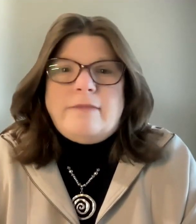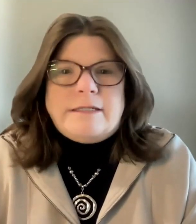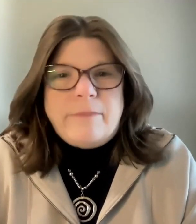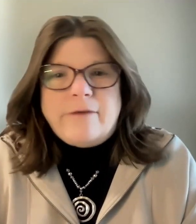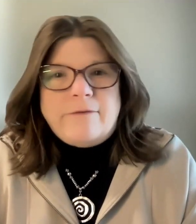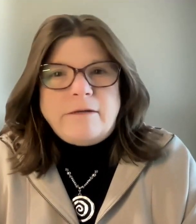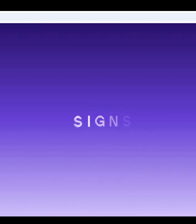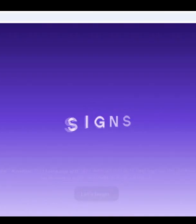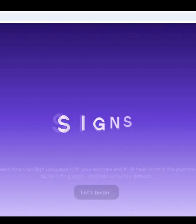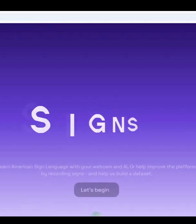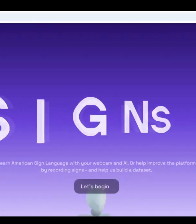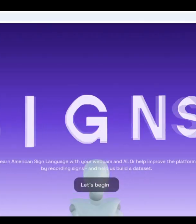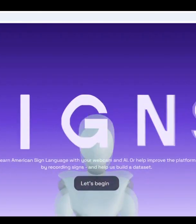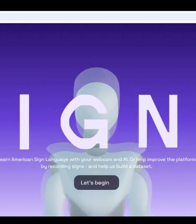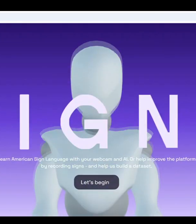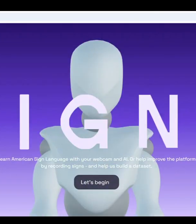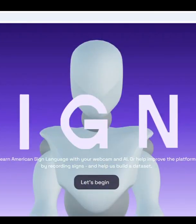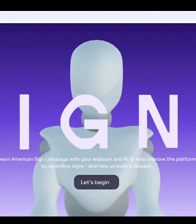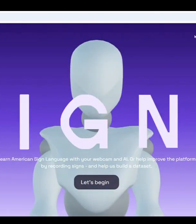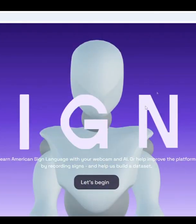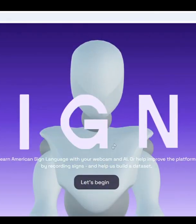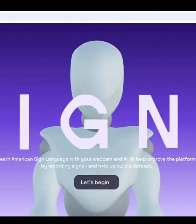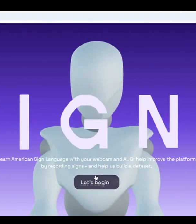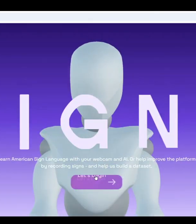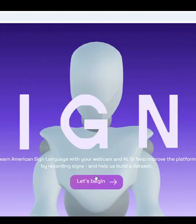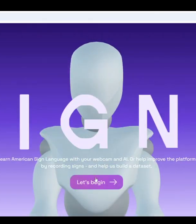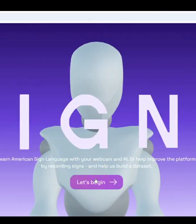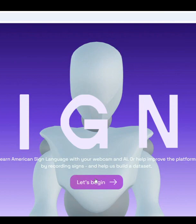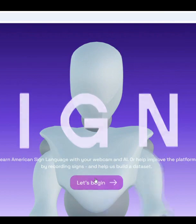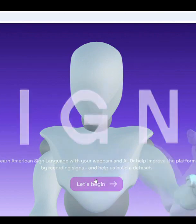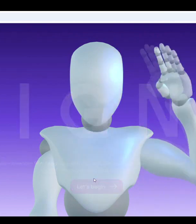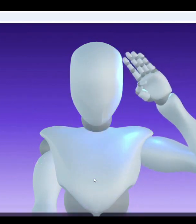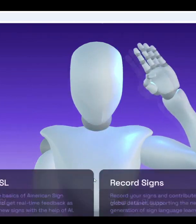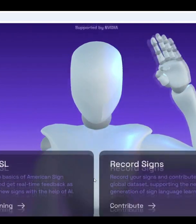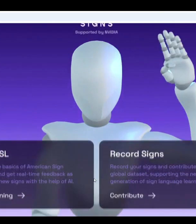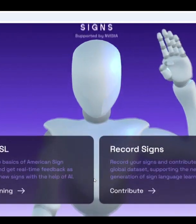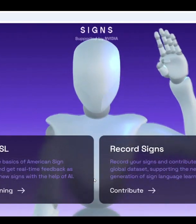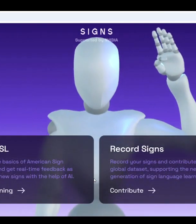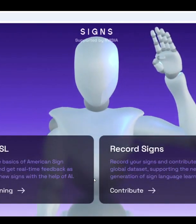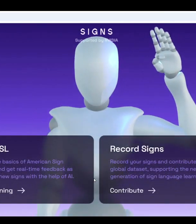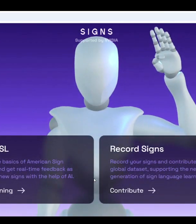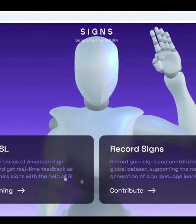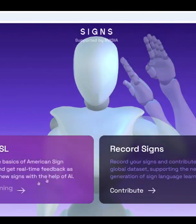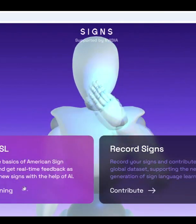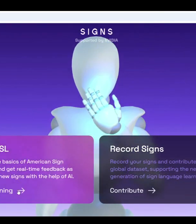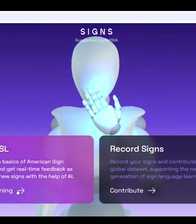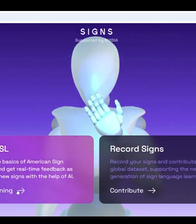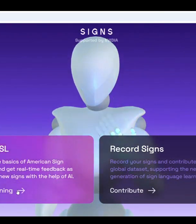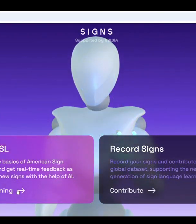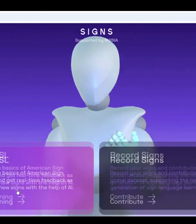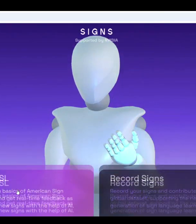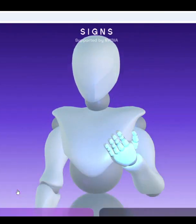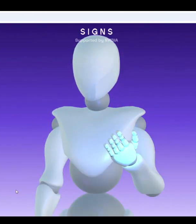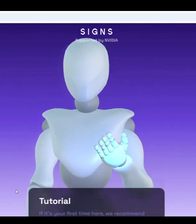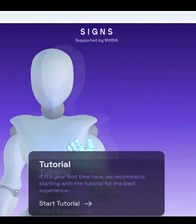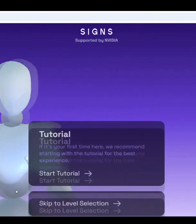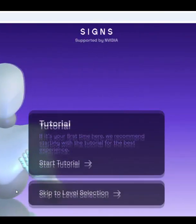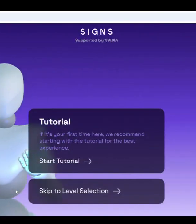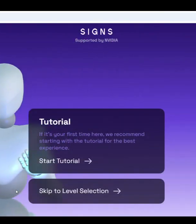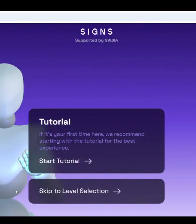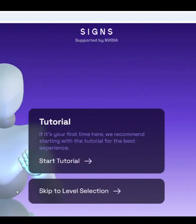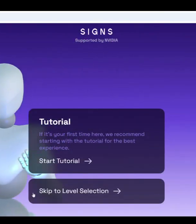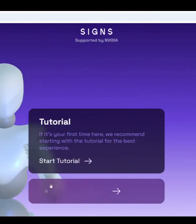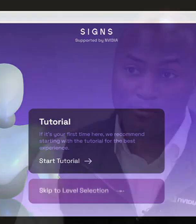that's a benefit as for signs Boone says his entire team is thrilled to finally launch the platform and see how it